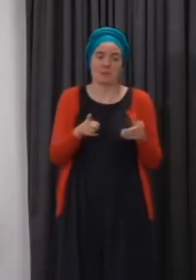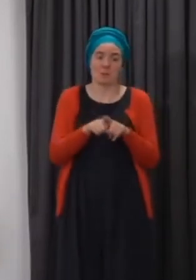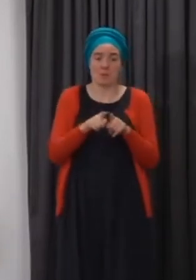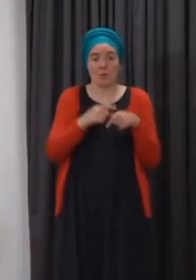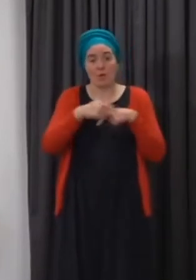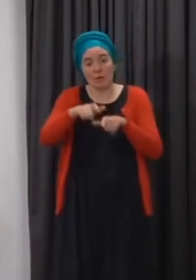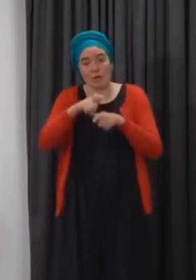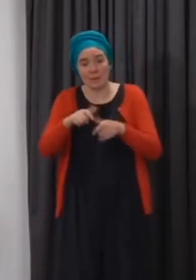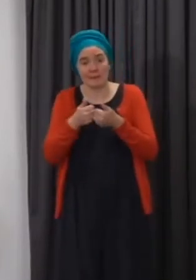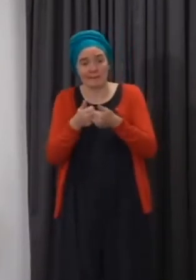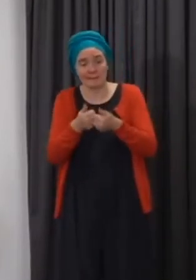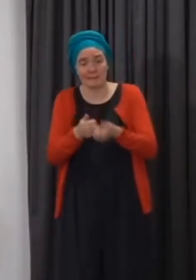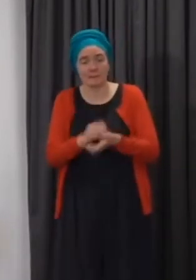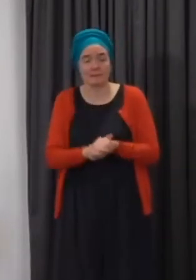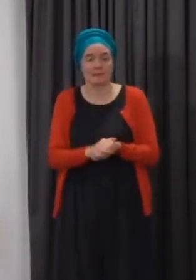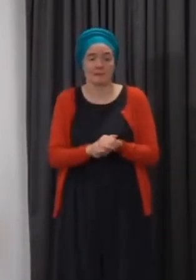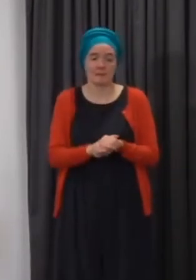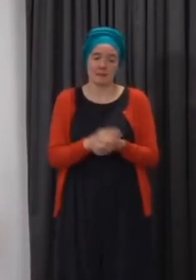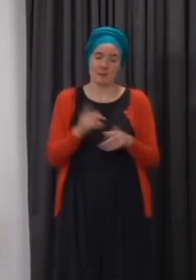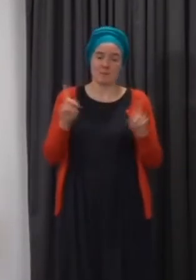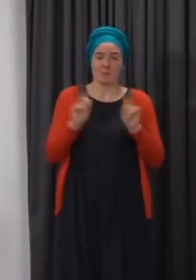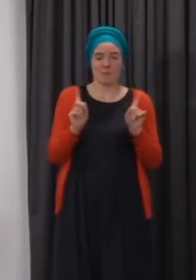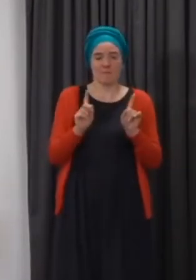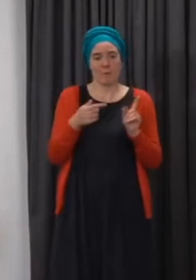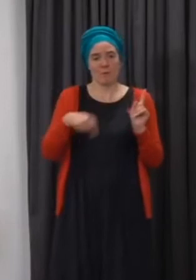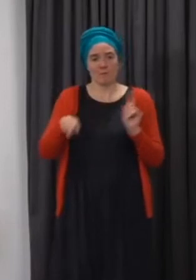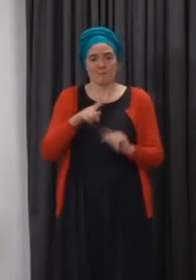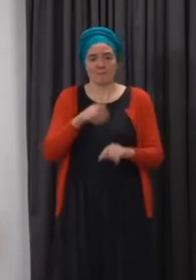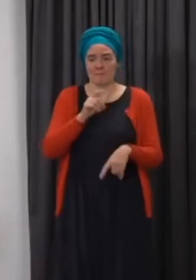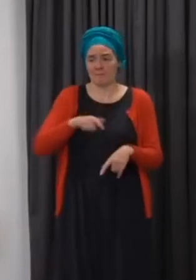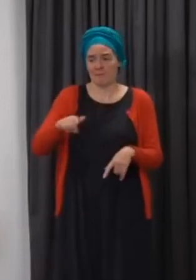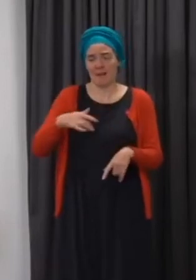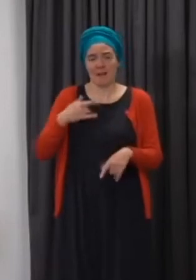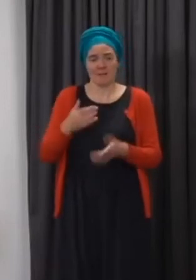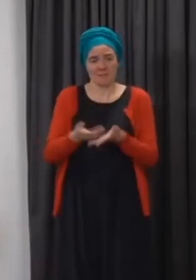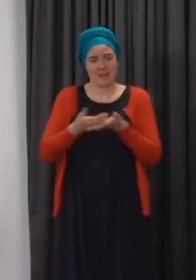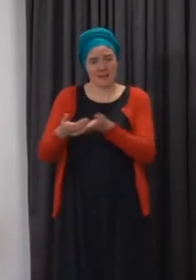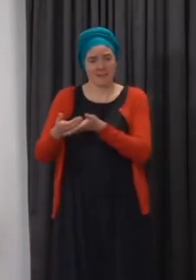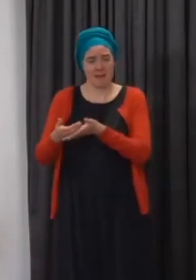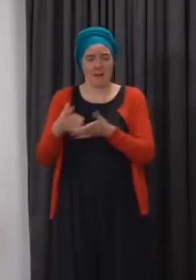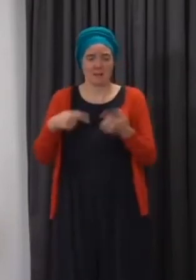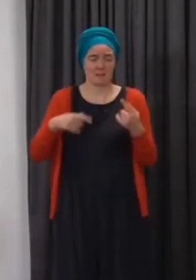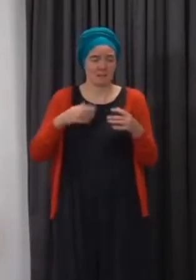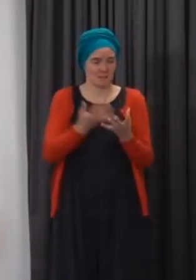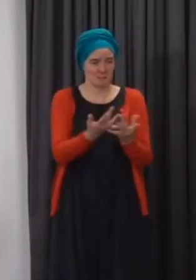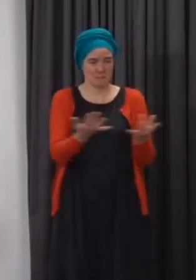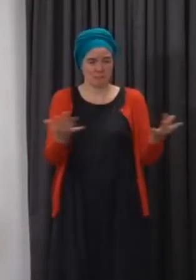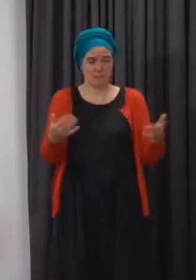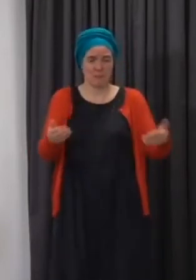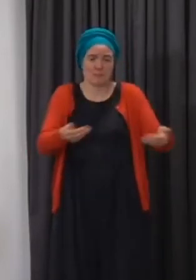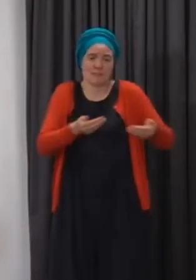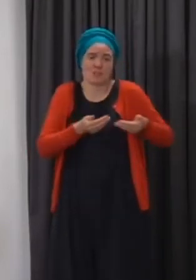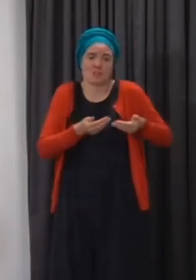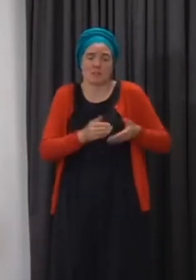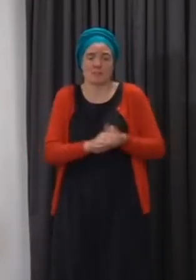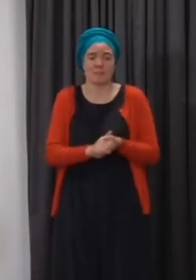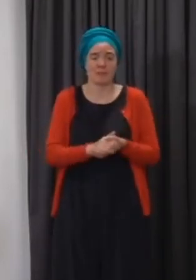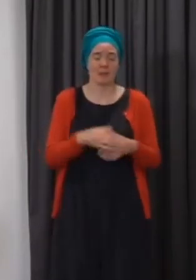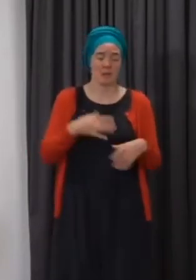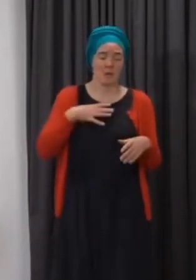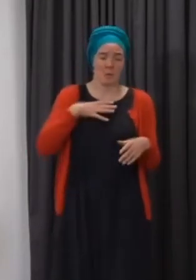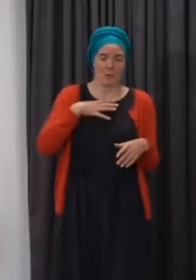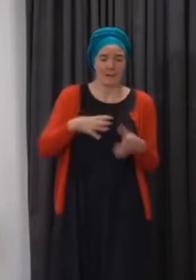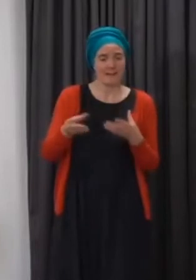saving lives and also protecting the Welsh population. And I'm genuinely concerned that we still need to have the flexibility